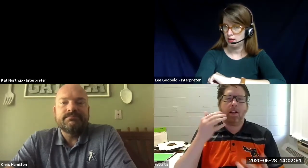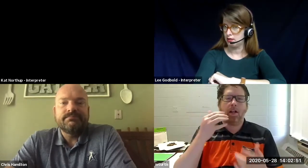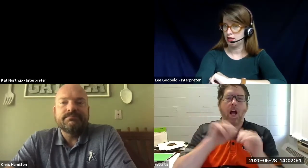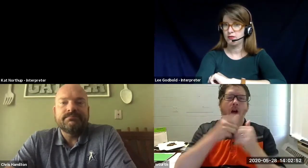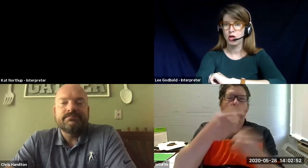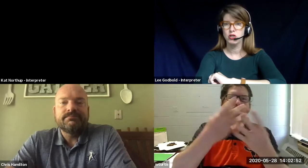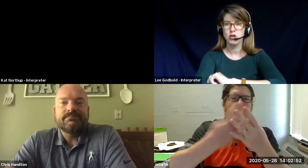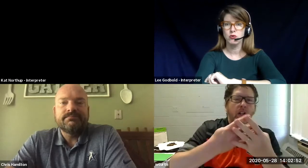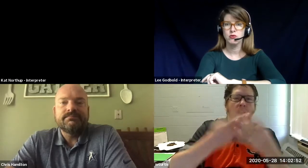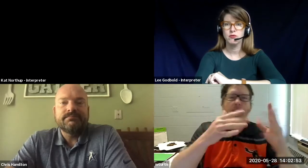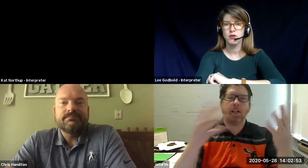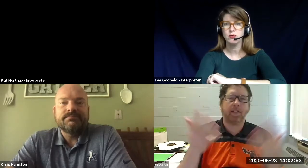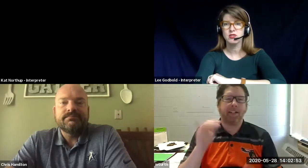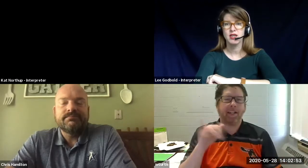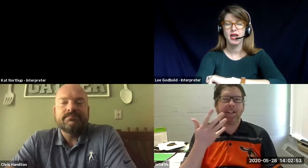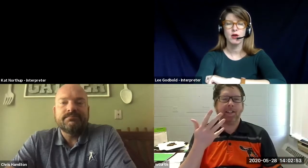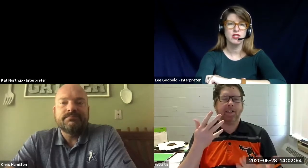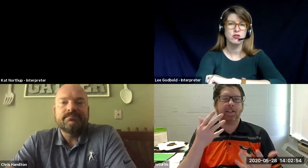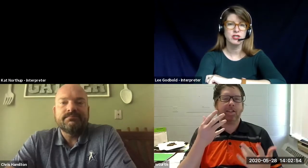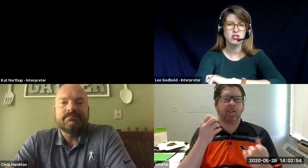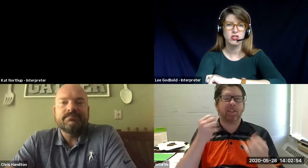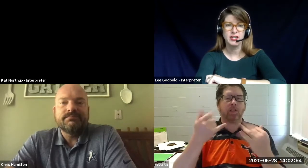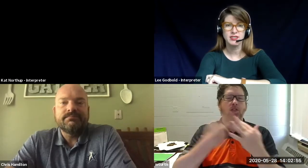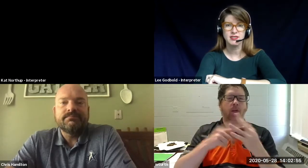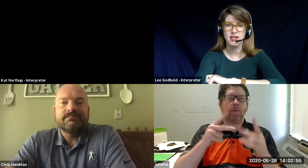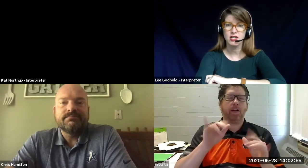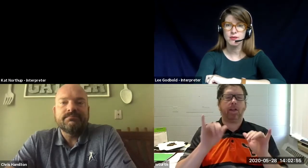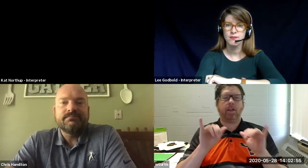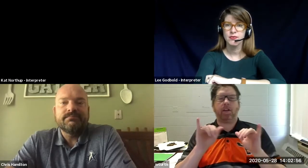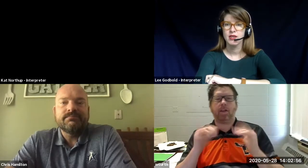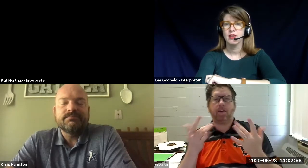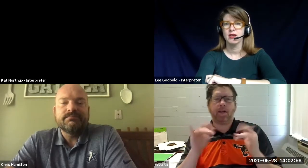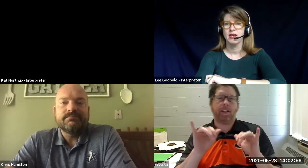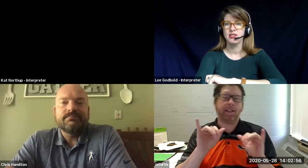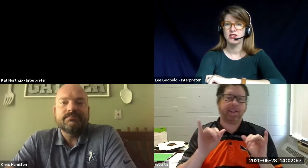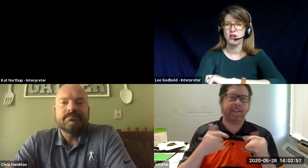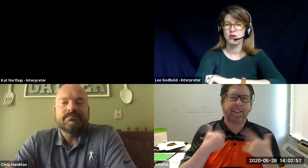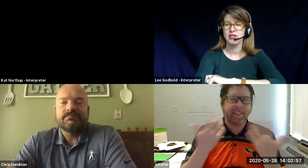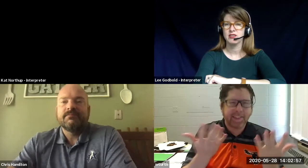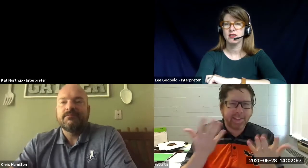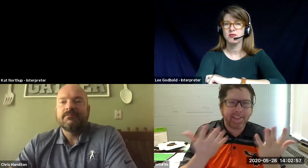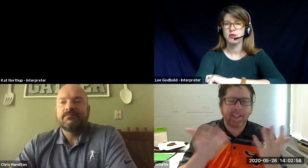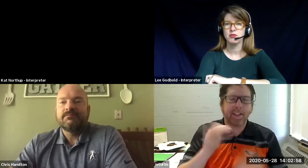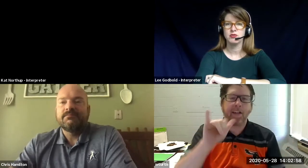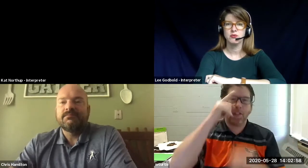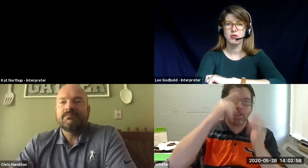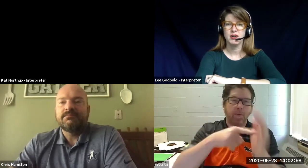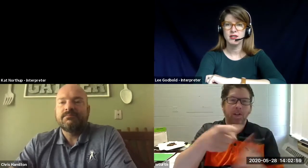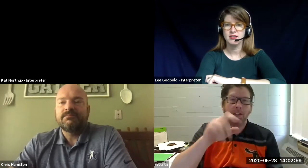lot of unknown folks, how are they doing screenings there? And so it's caused people to pause and